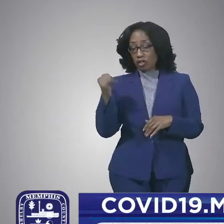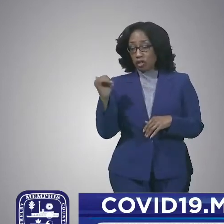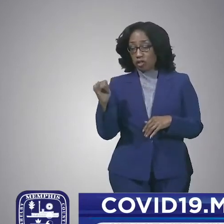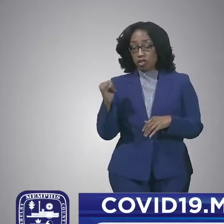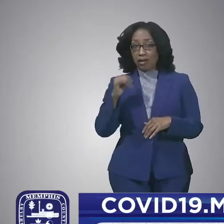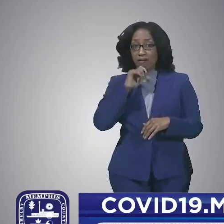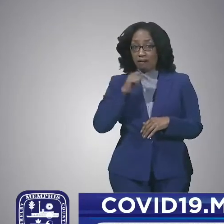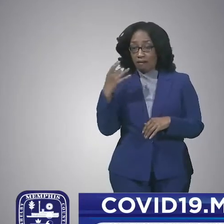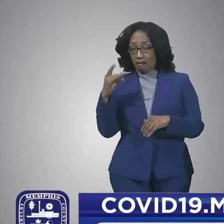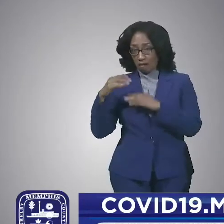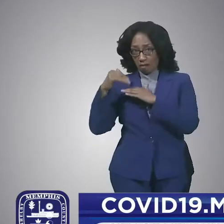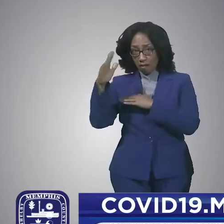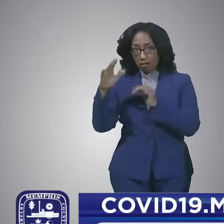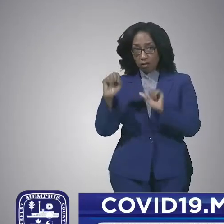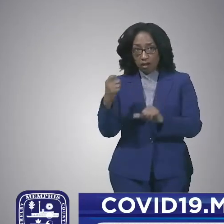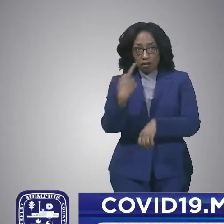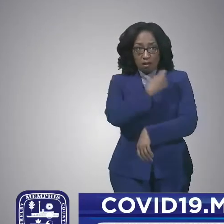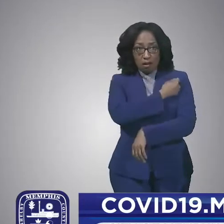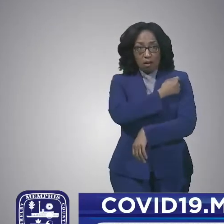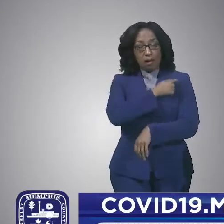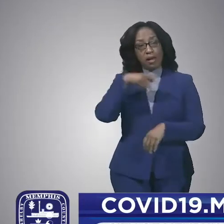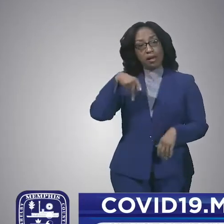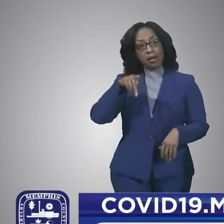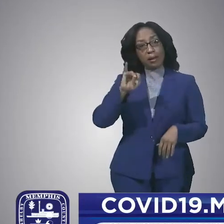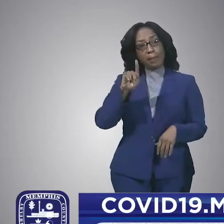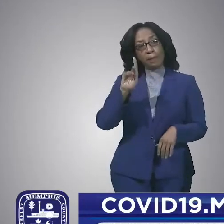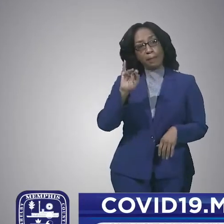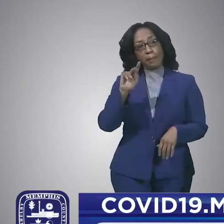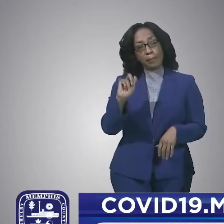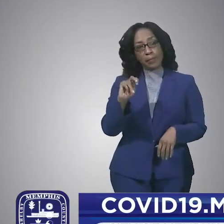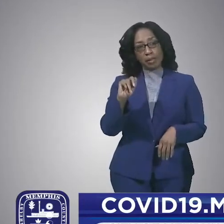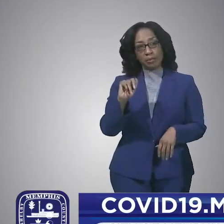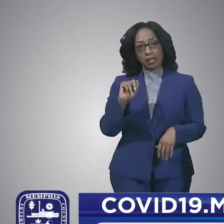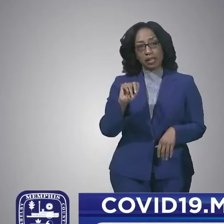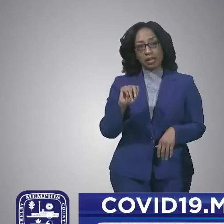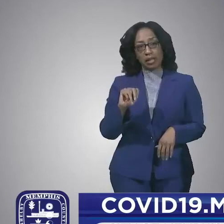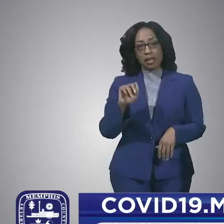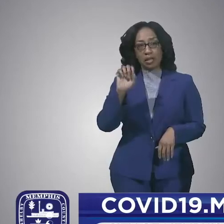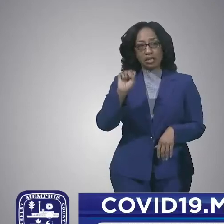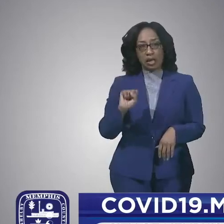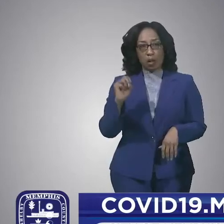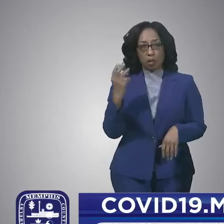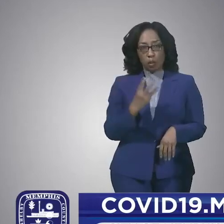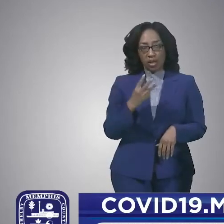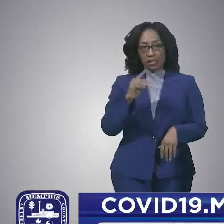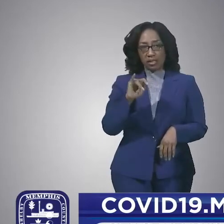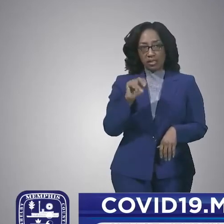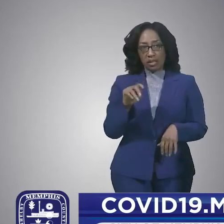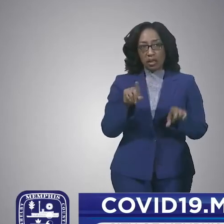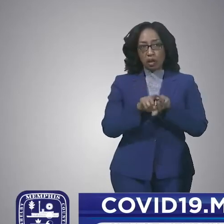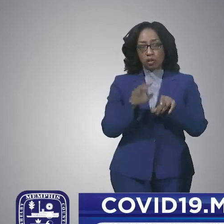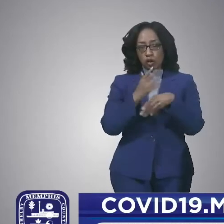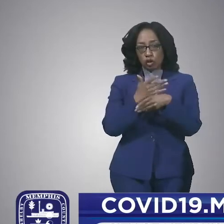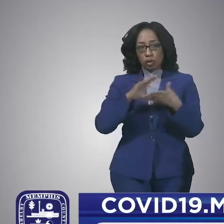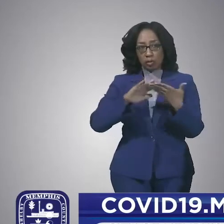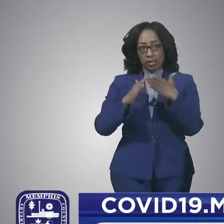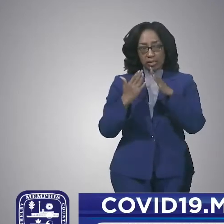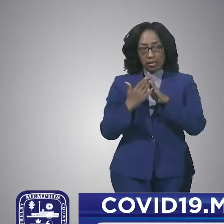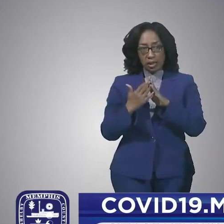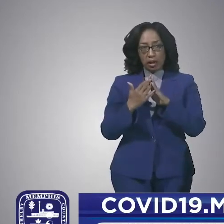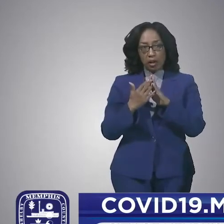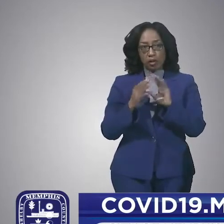can get all three of those at the Pipkin building, and at the Southwest Tennessee site and Germantown site, you can get the Pfizer